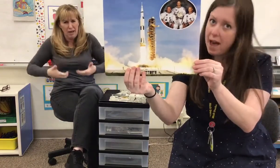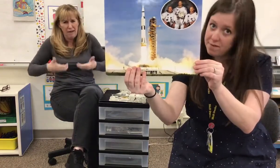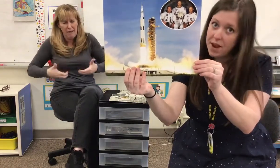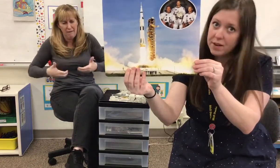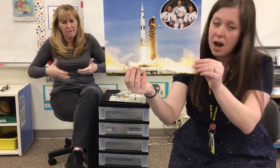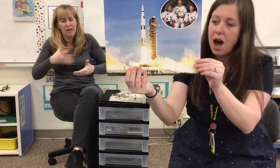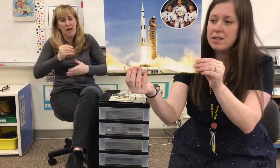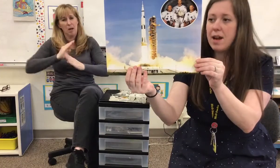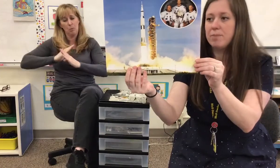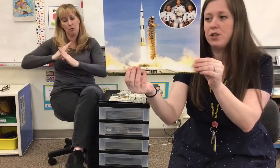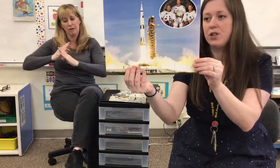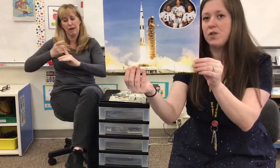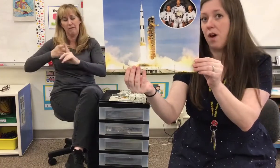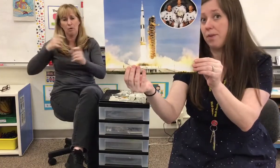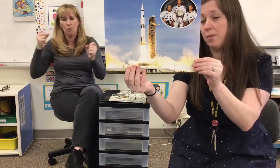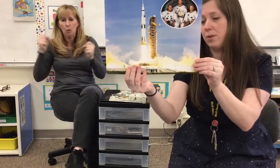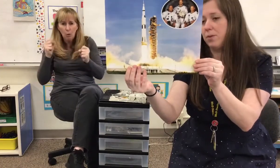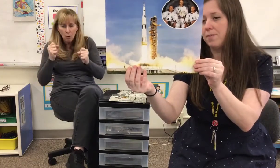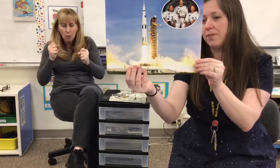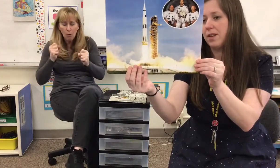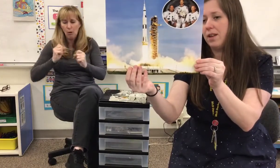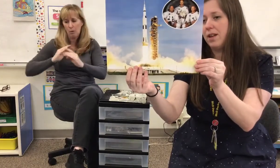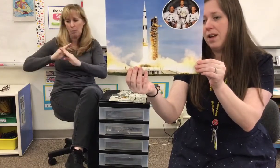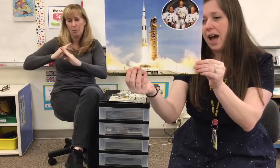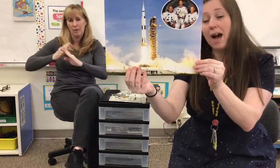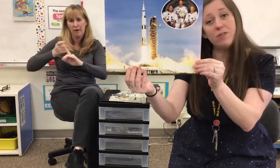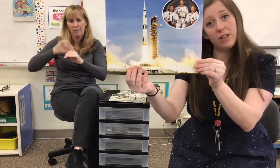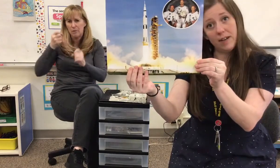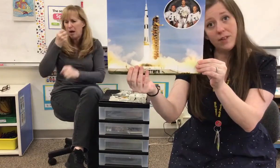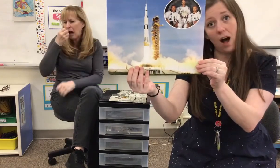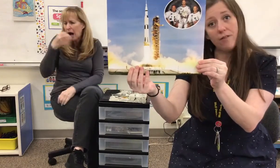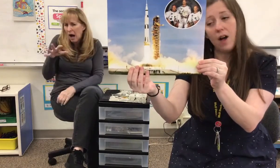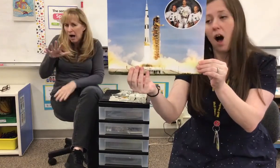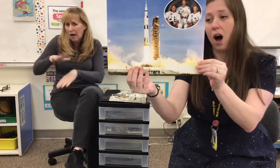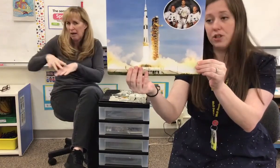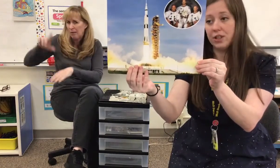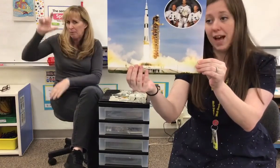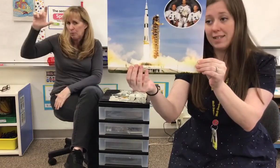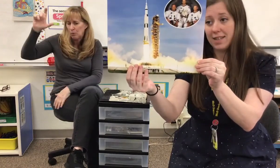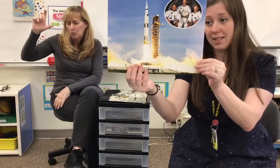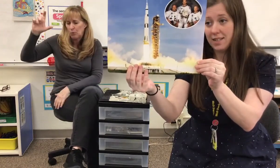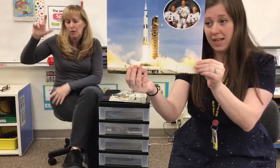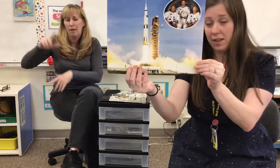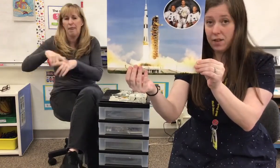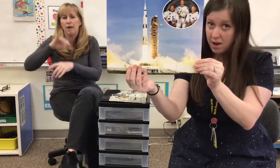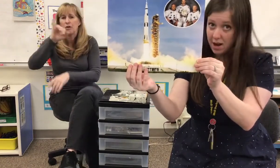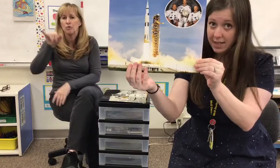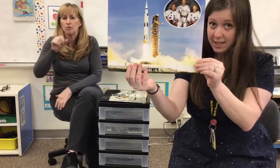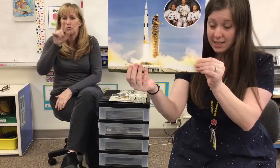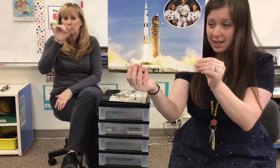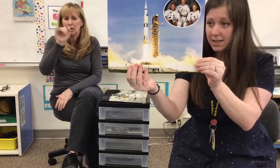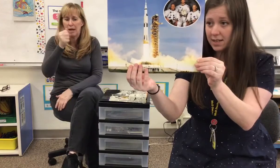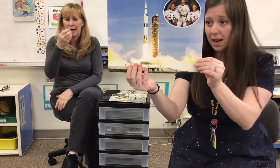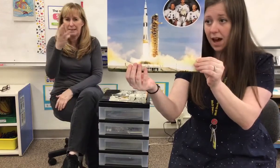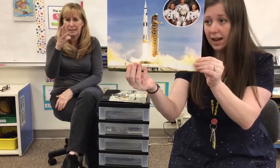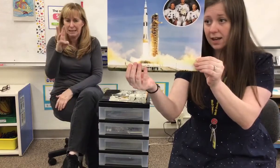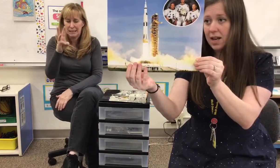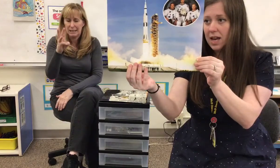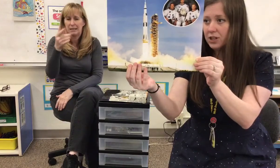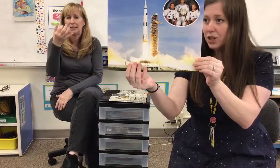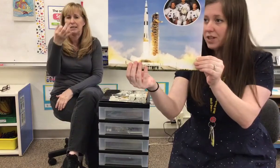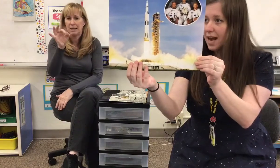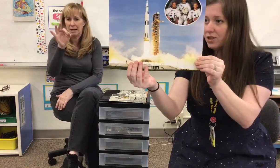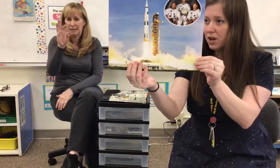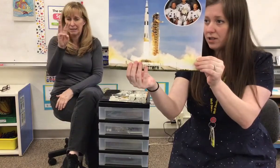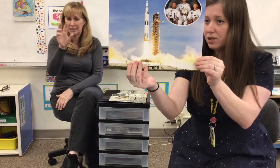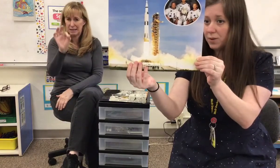cold and very hot temperatures on the moon. After liftoff on July 16, 1969,